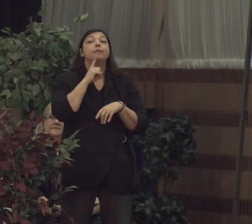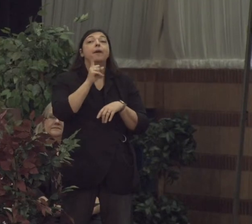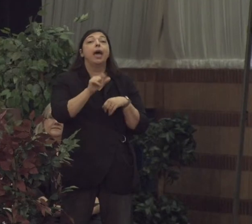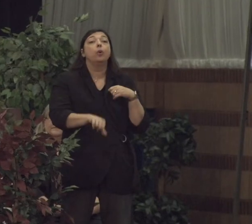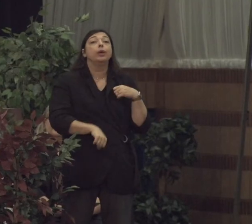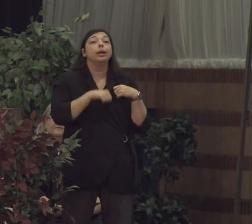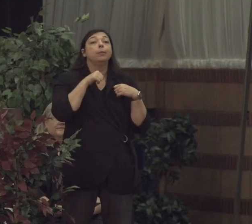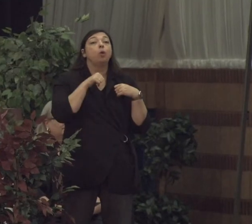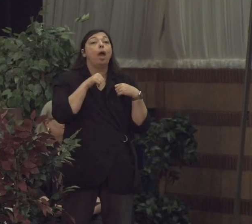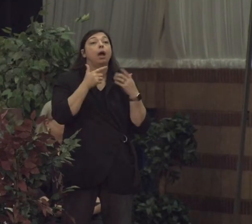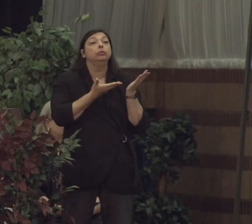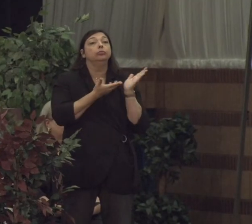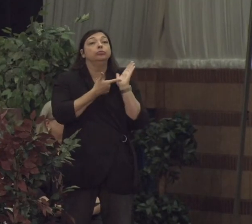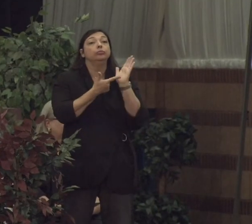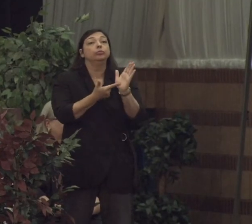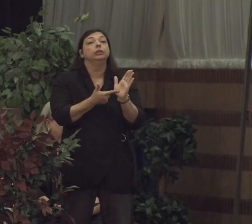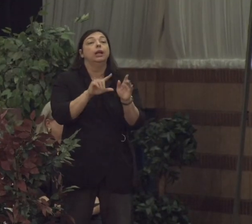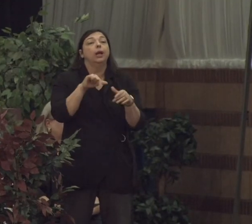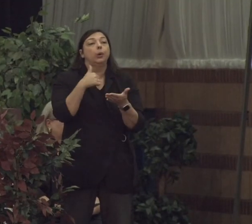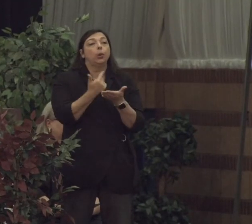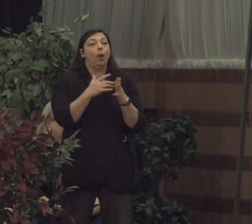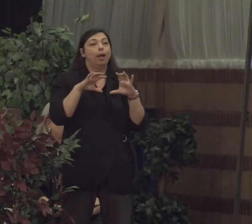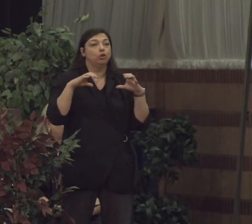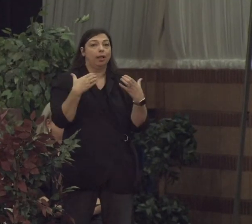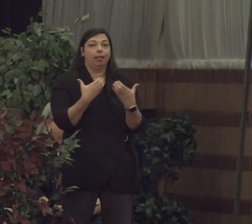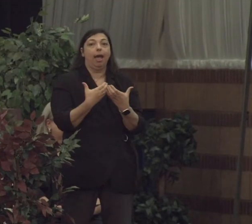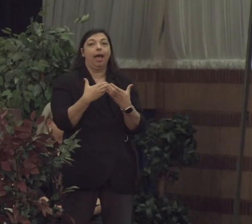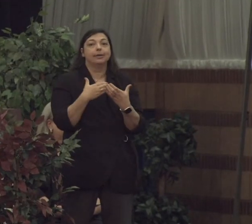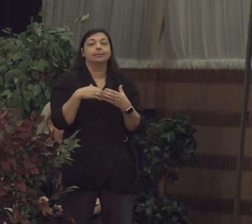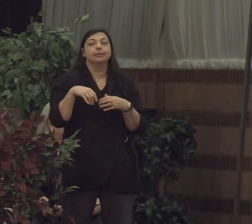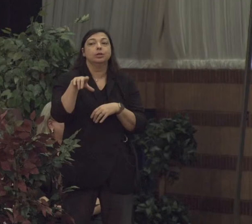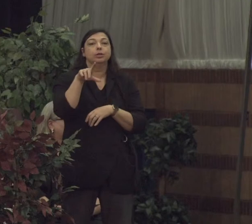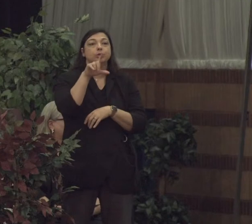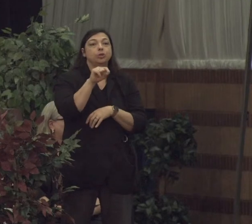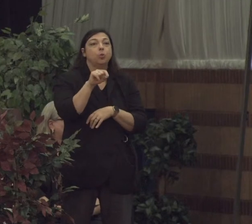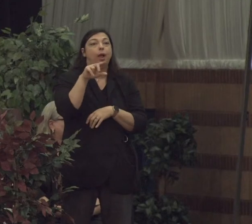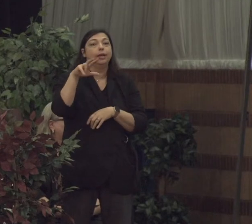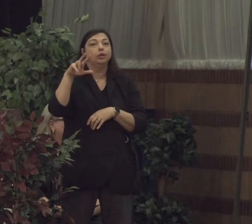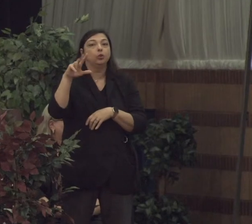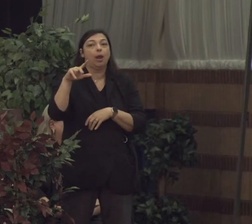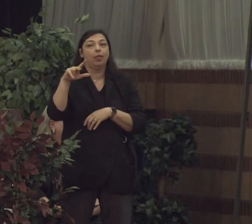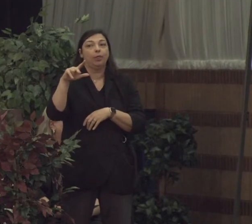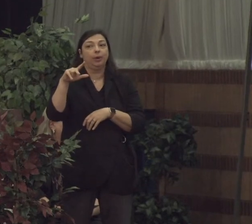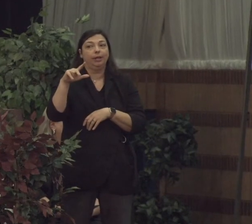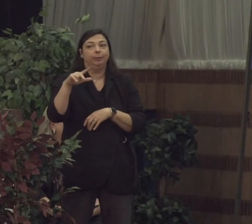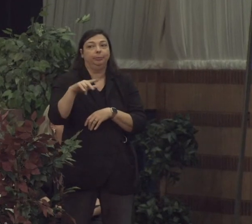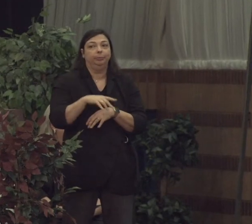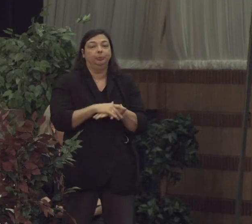proud to present to you the graduating class of 2023.